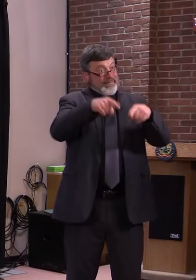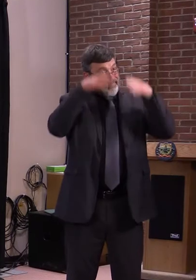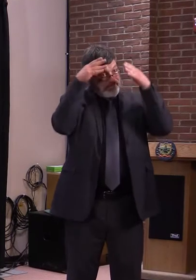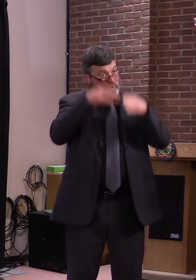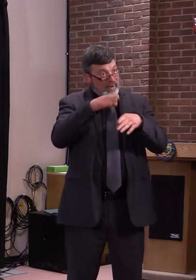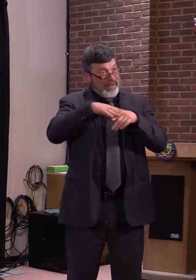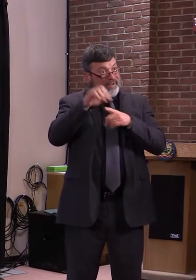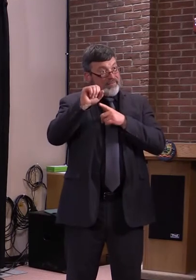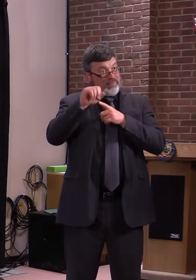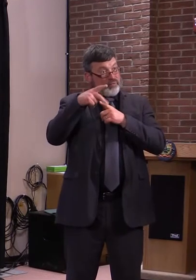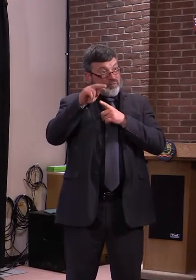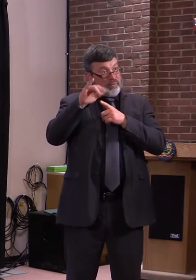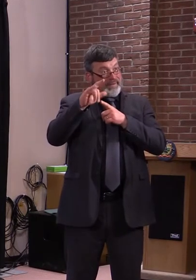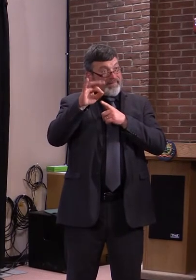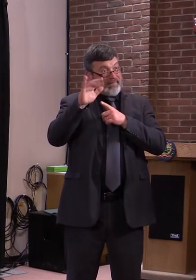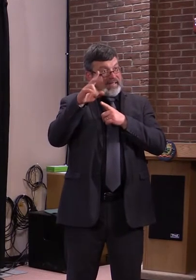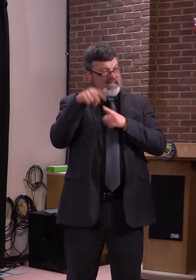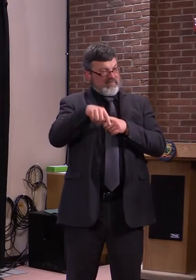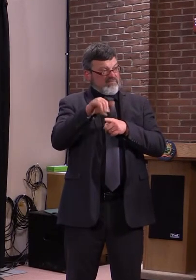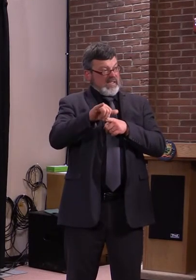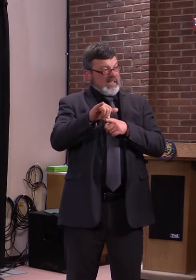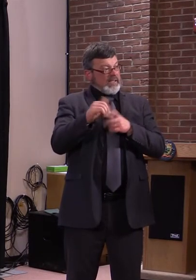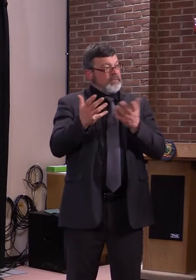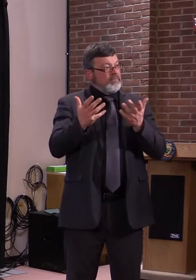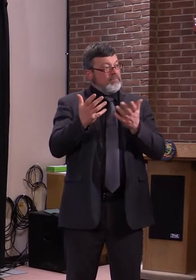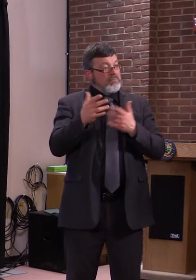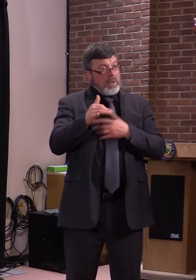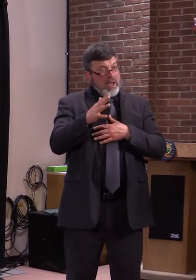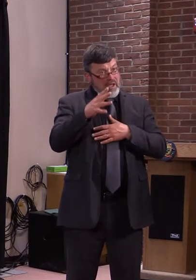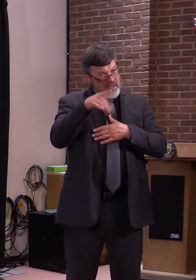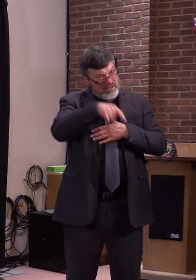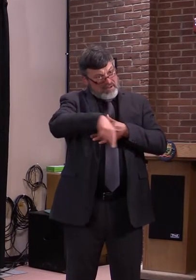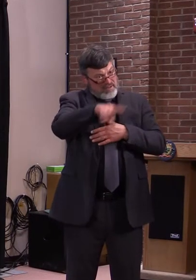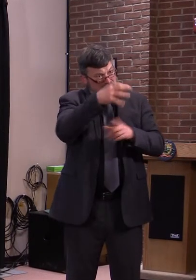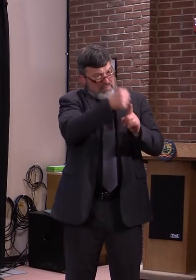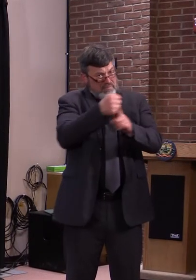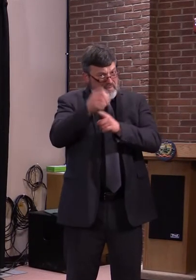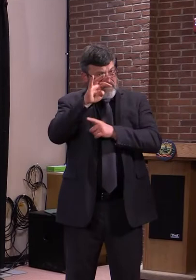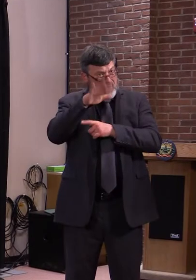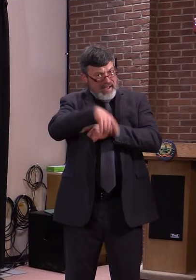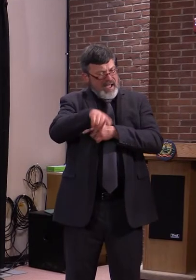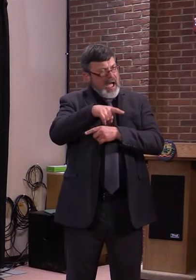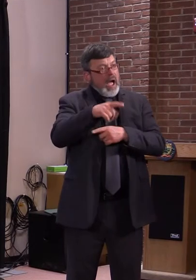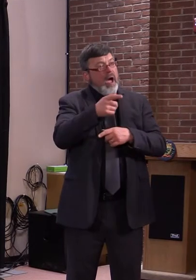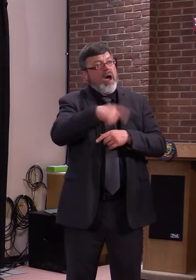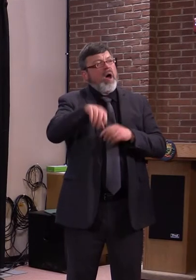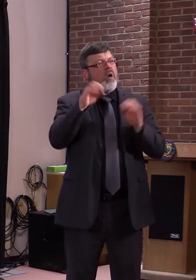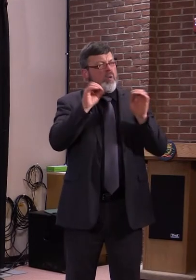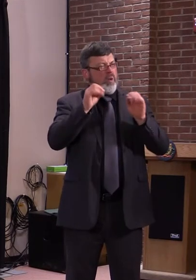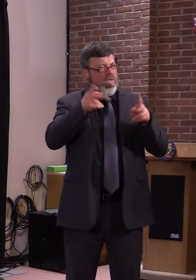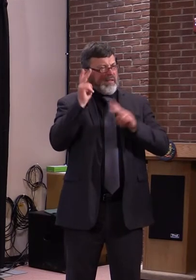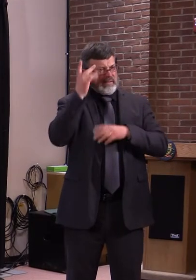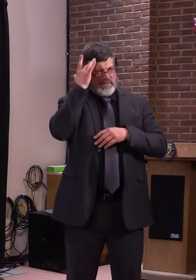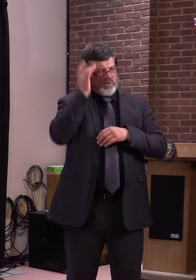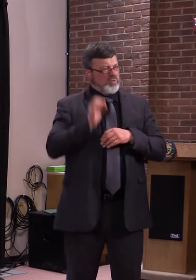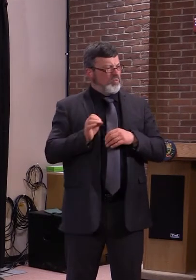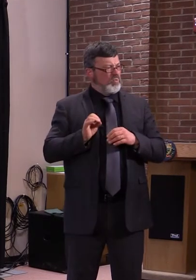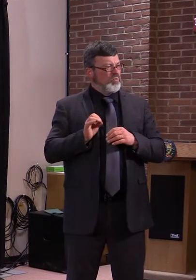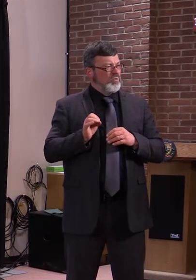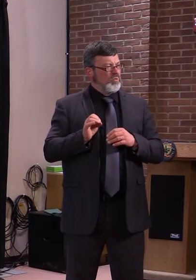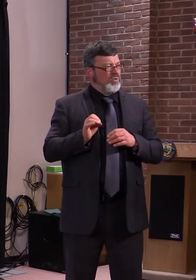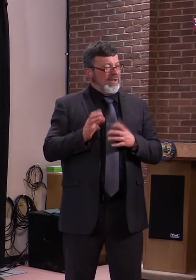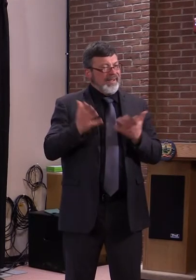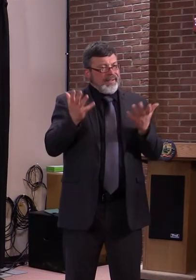severe symptoms at this time. But due to the nature of Omicron, it does spread more quickly and can come in with